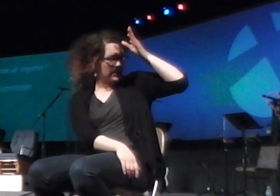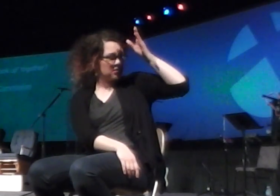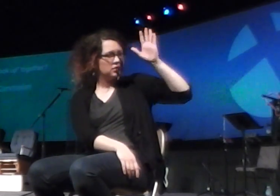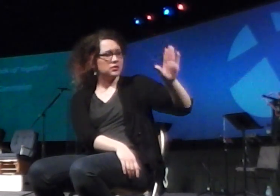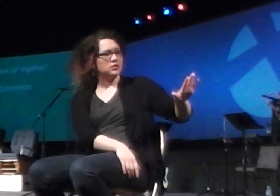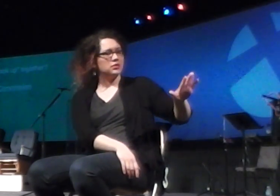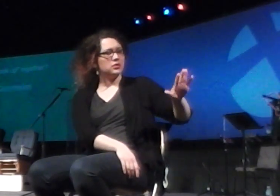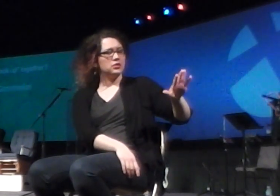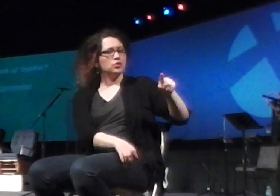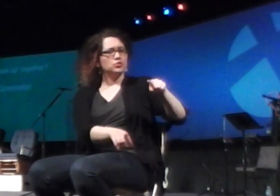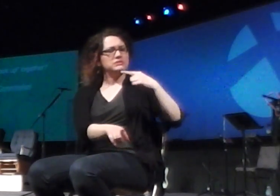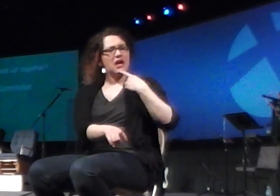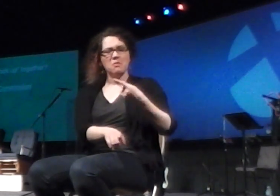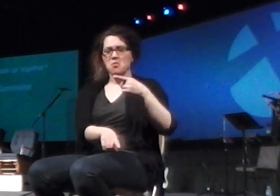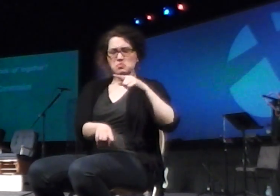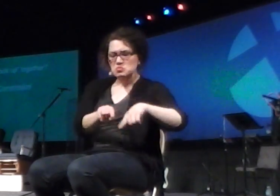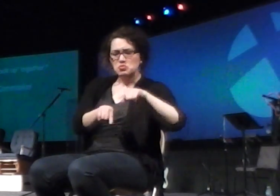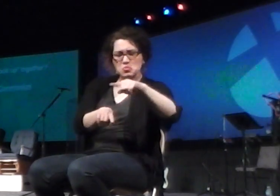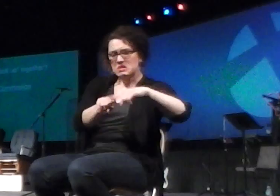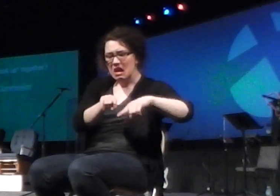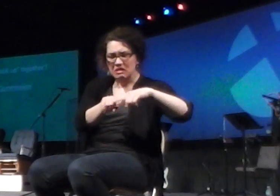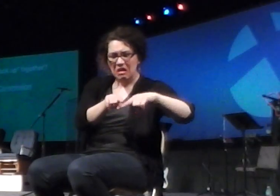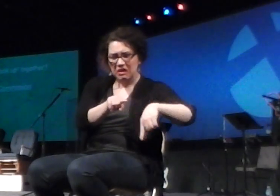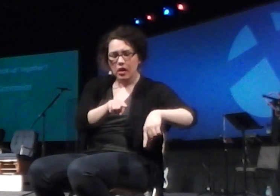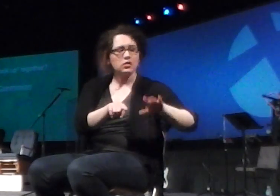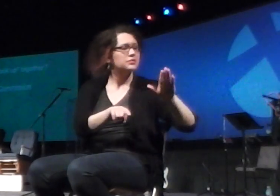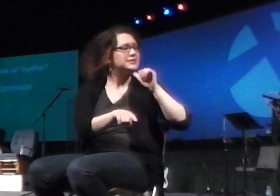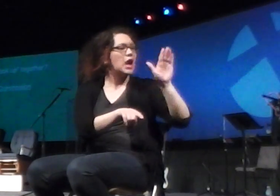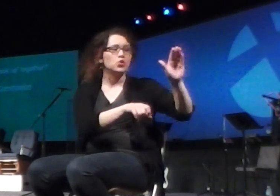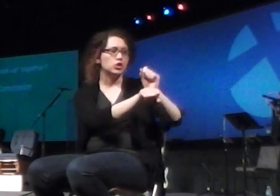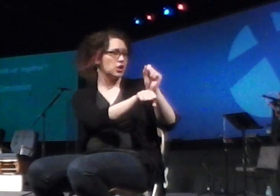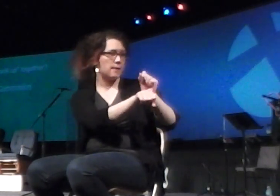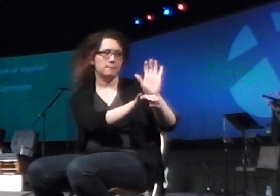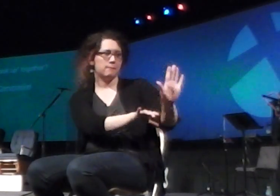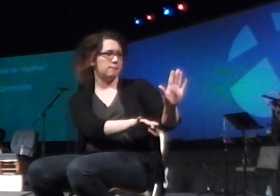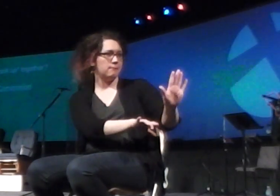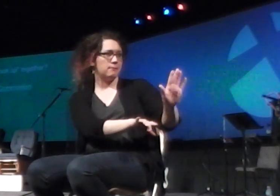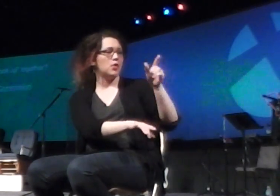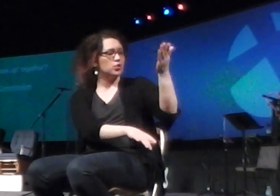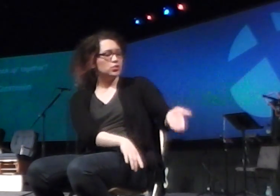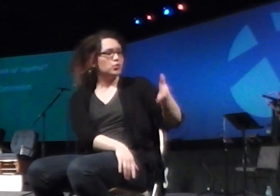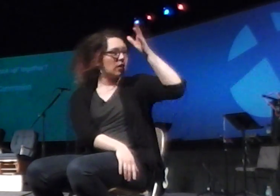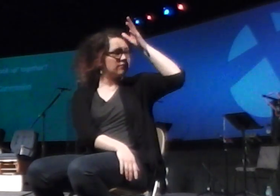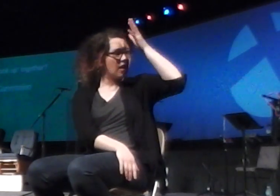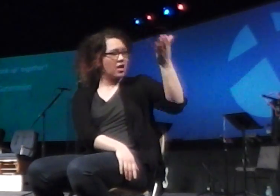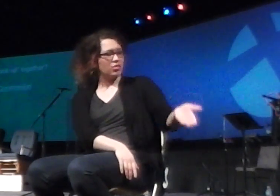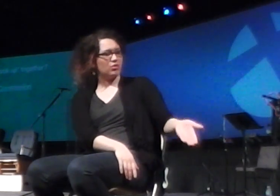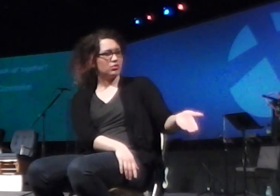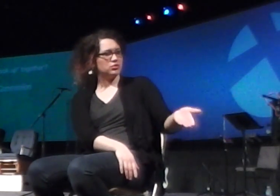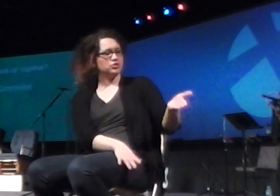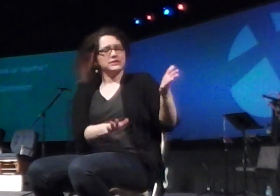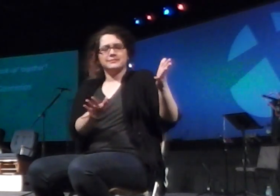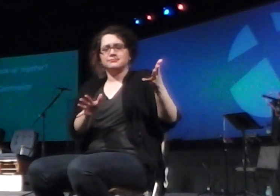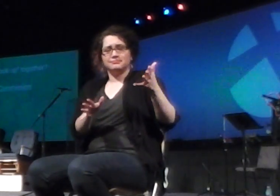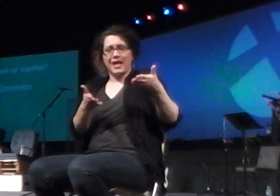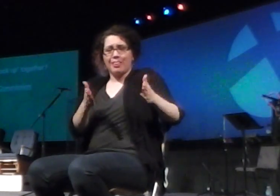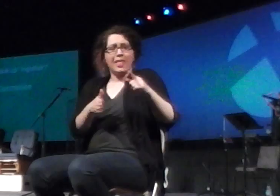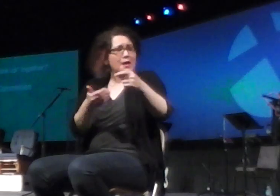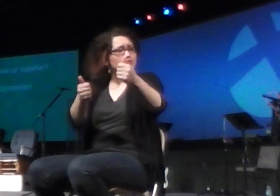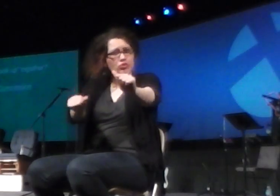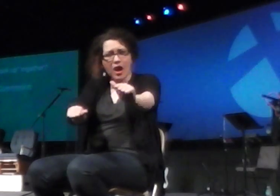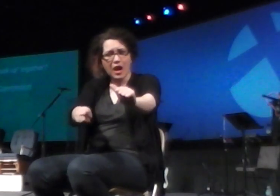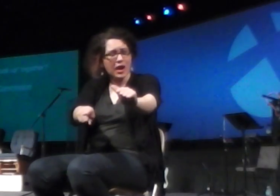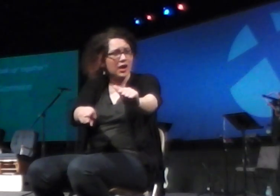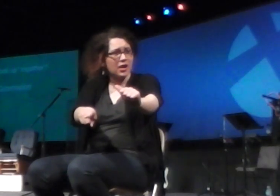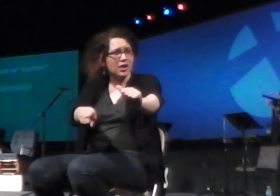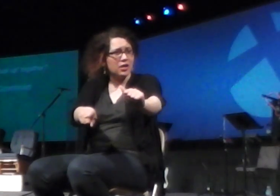to tell him that he can't do something. That's your job. Your job as a father is just to let him try. Just don't